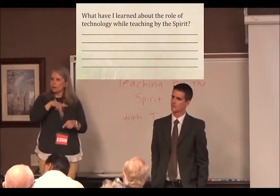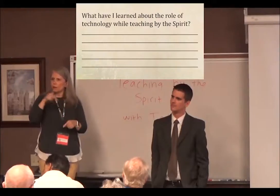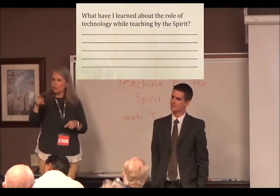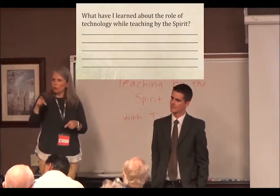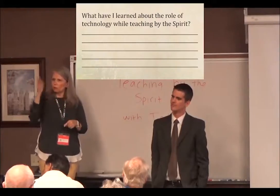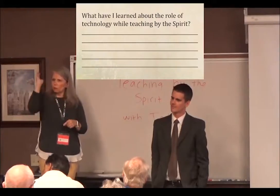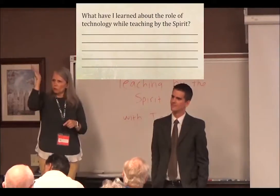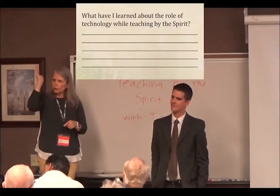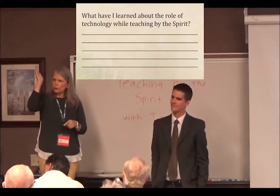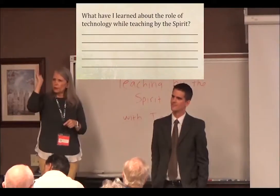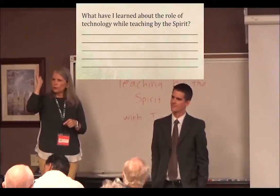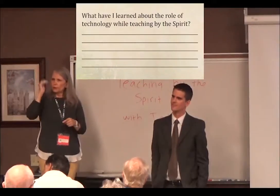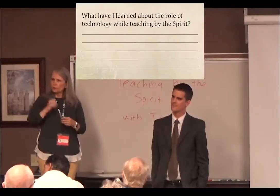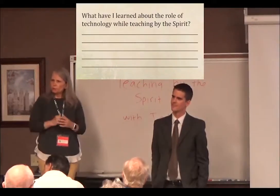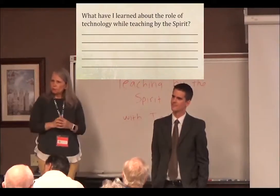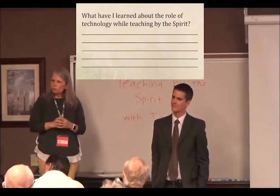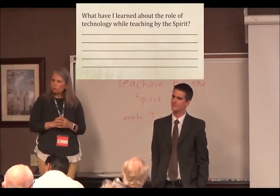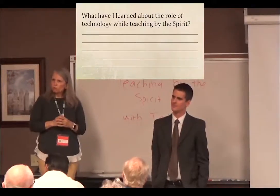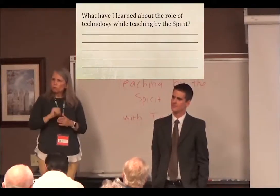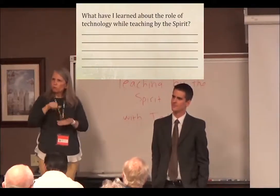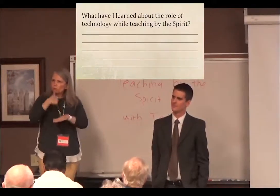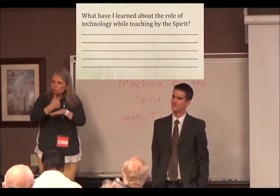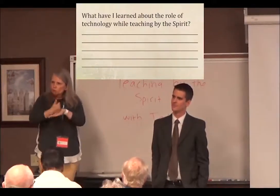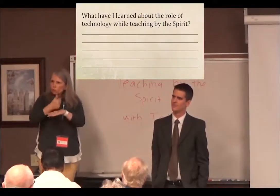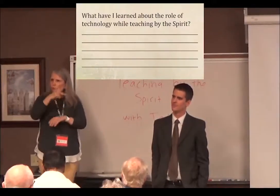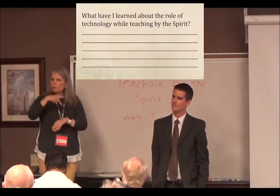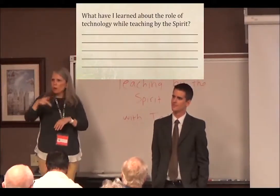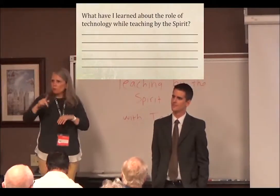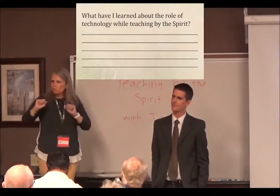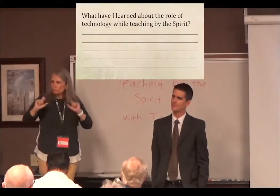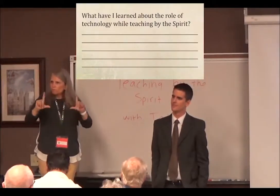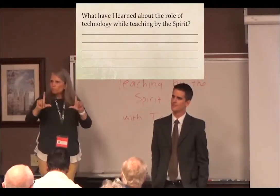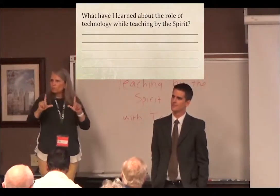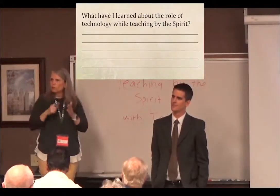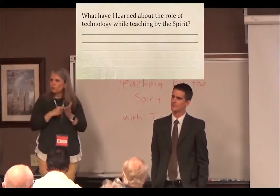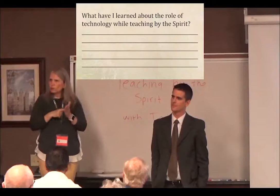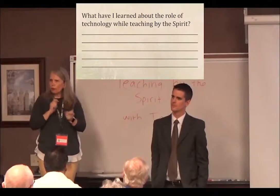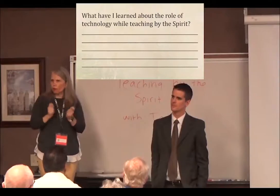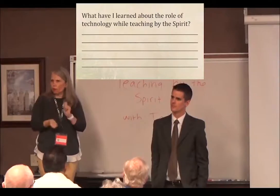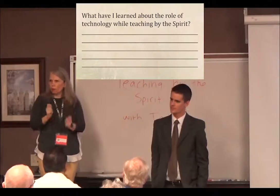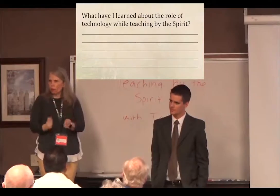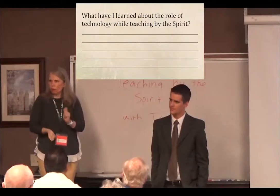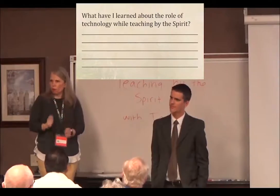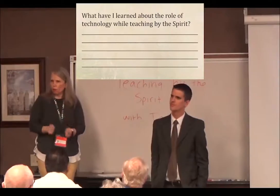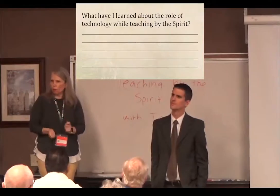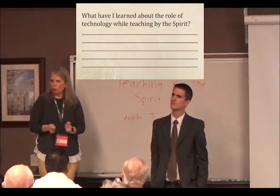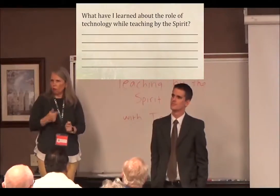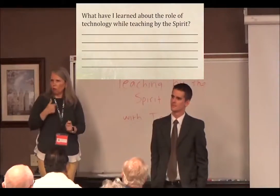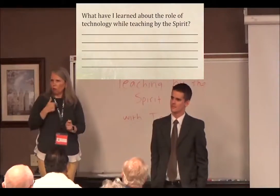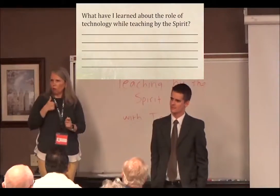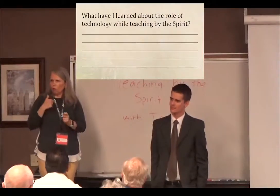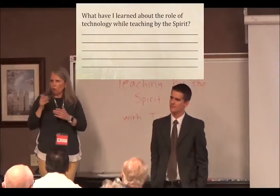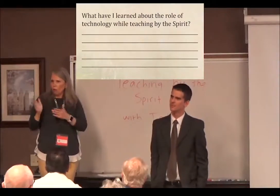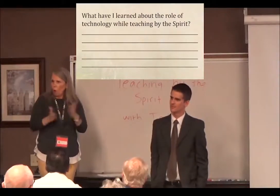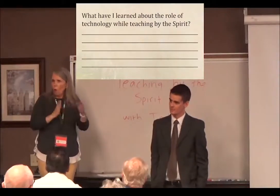comes. And then I start with my PowerPoint and I set up what I need to do. And sometimes I have to adjust it, and